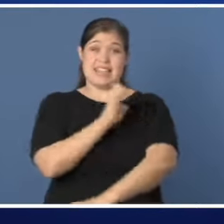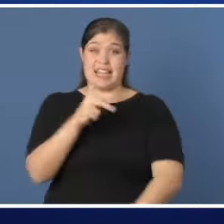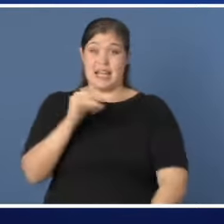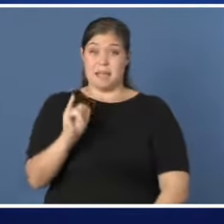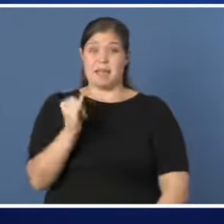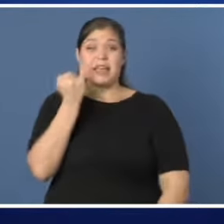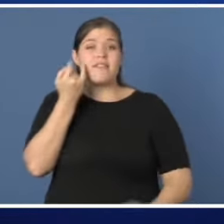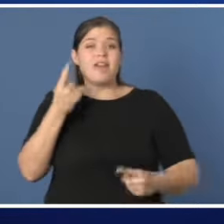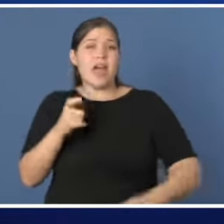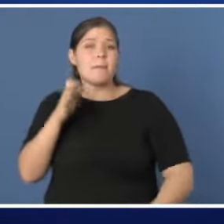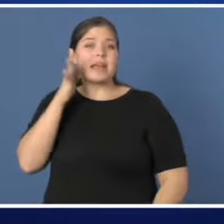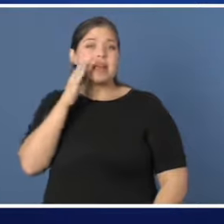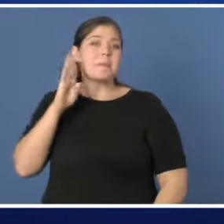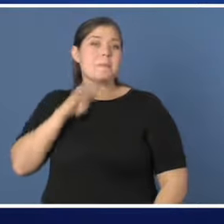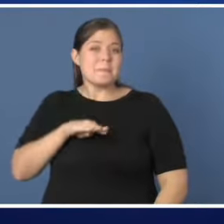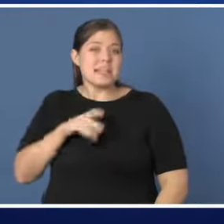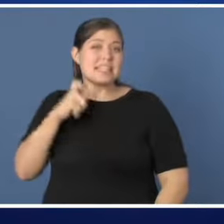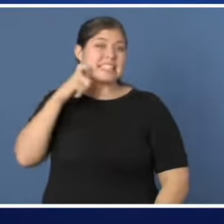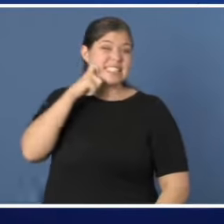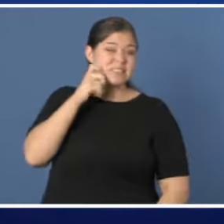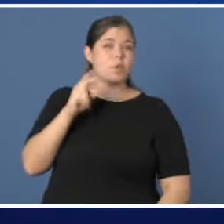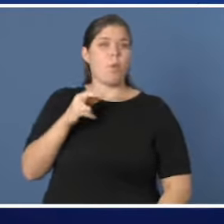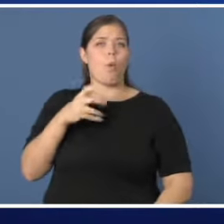EpiPen if allergic to bee stings,